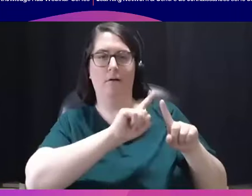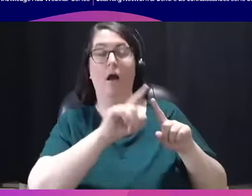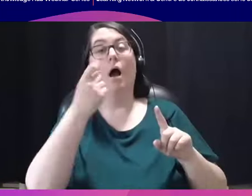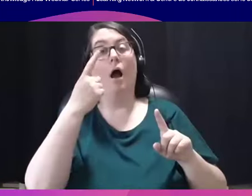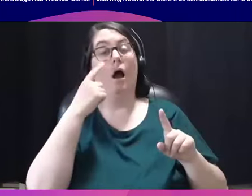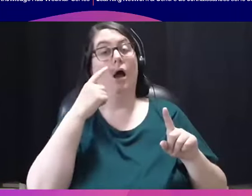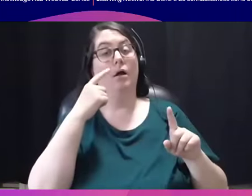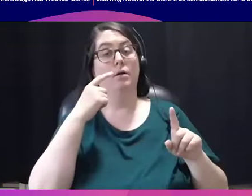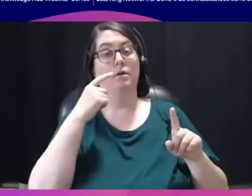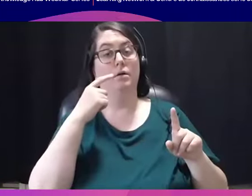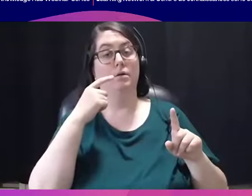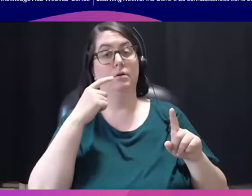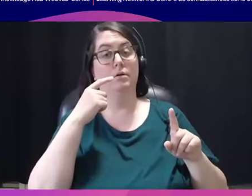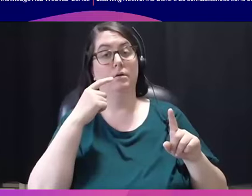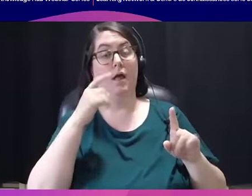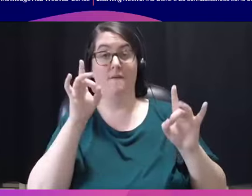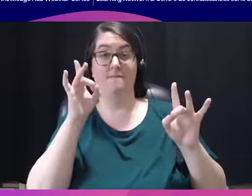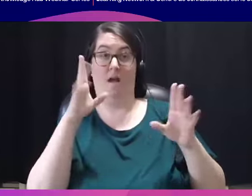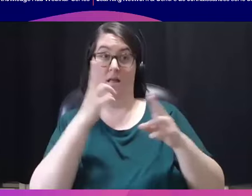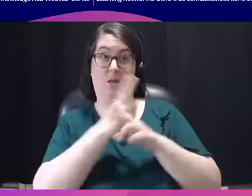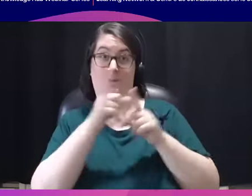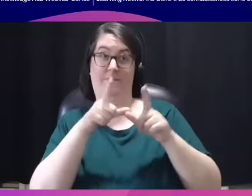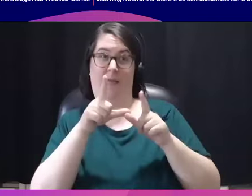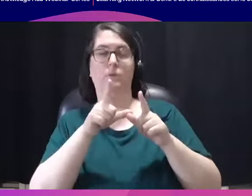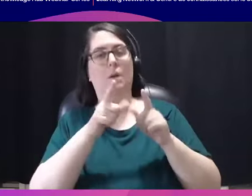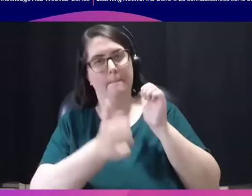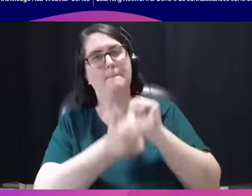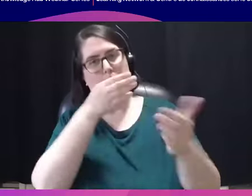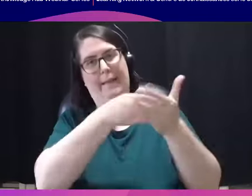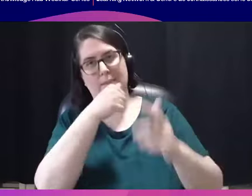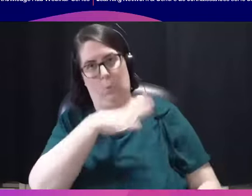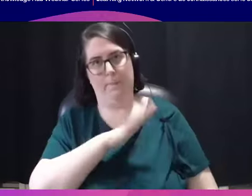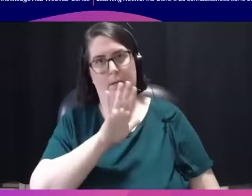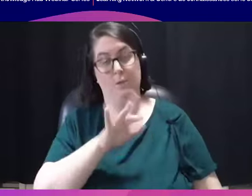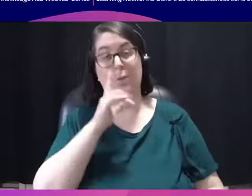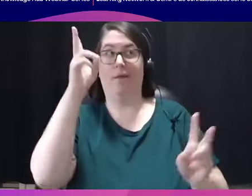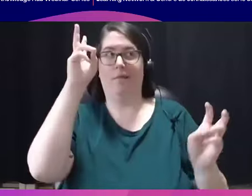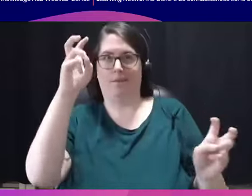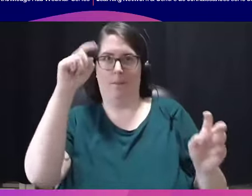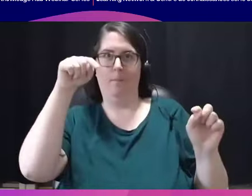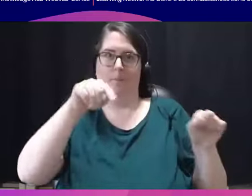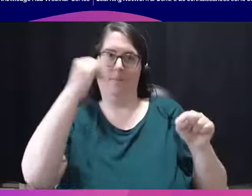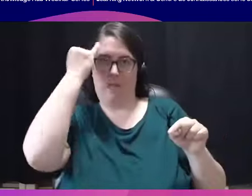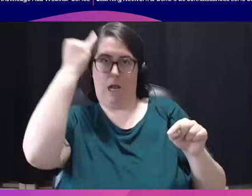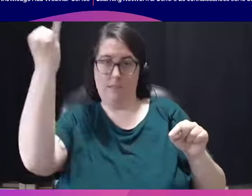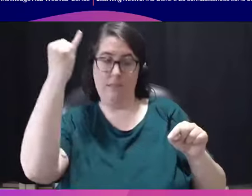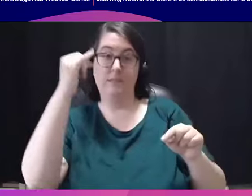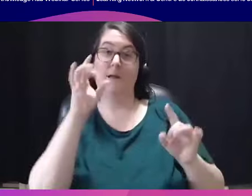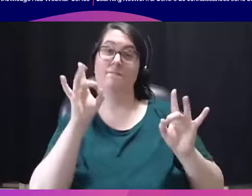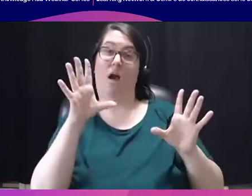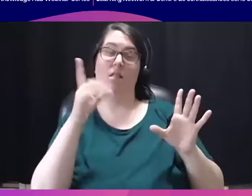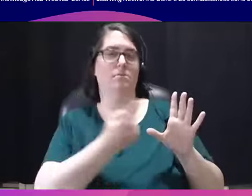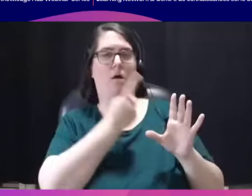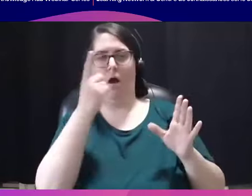of violent language is still targeted towards women. And so the theme of this ideology here is that violence always returns